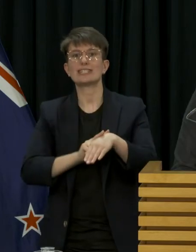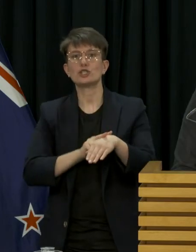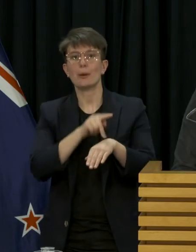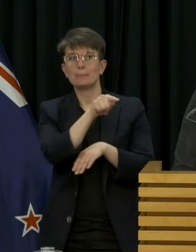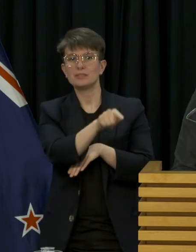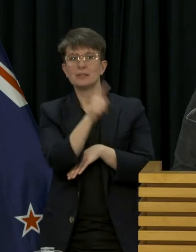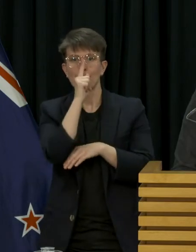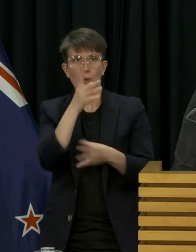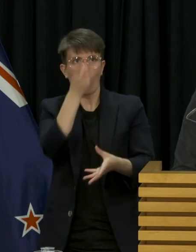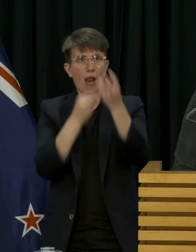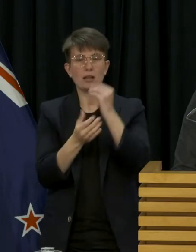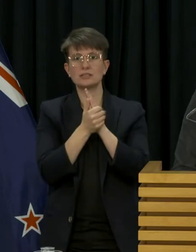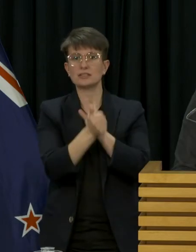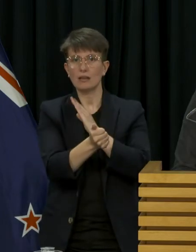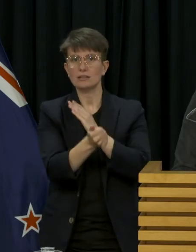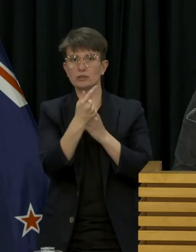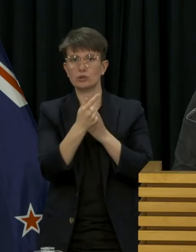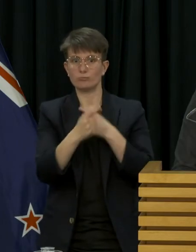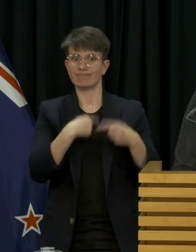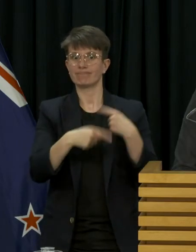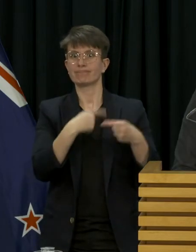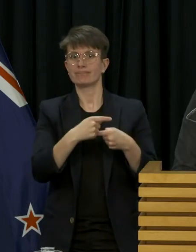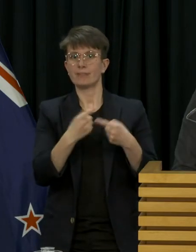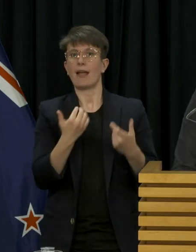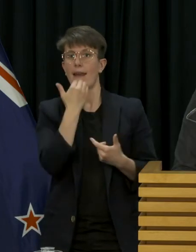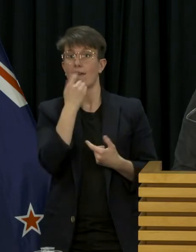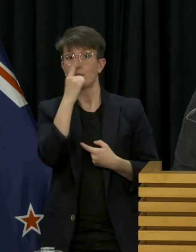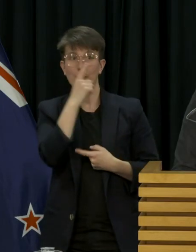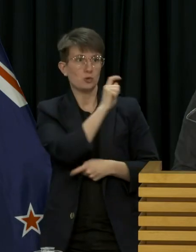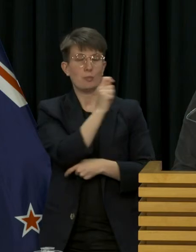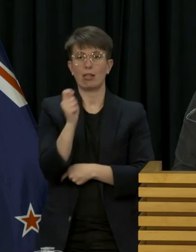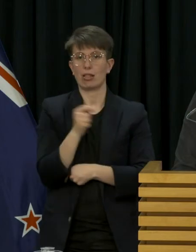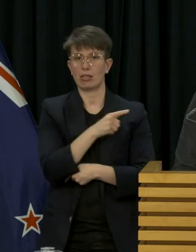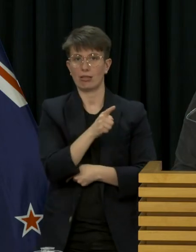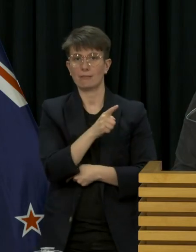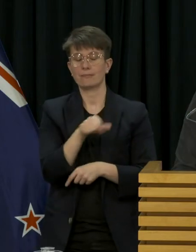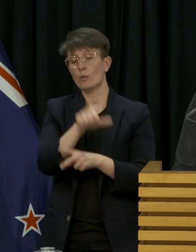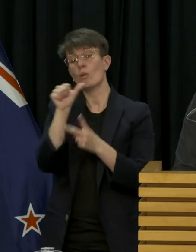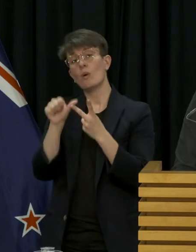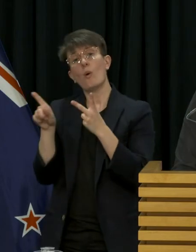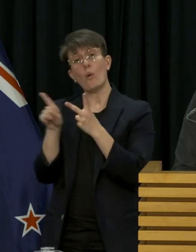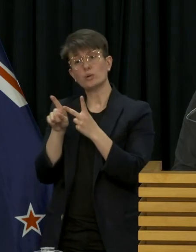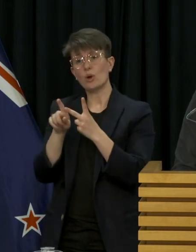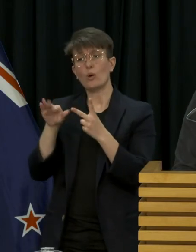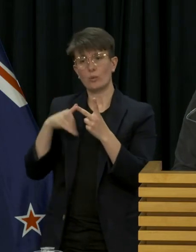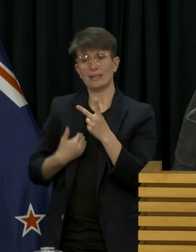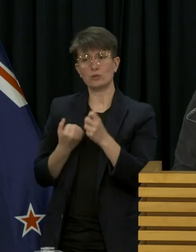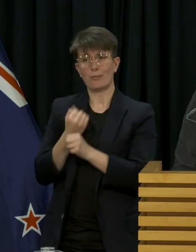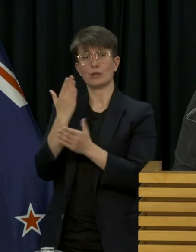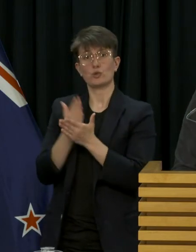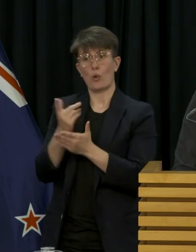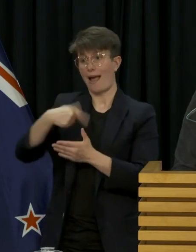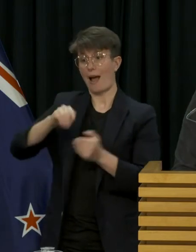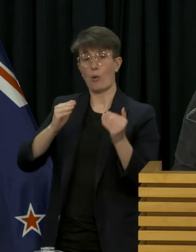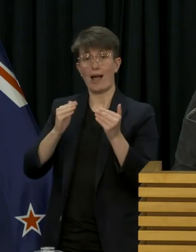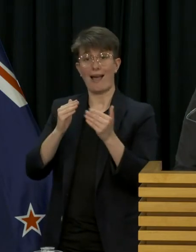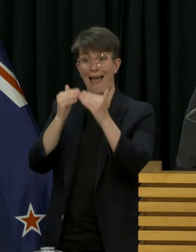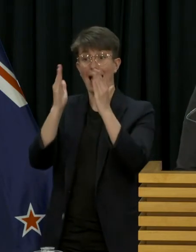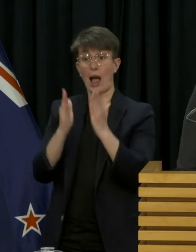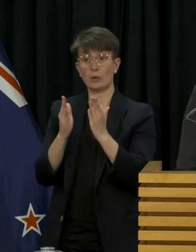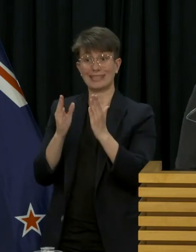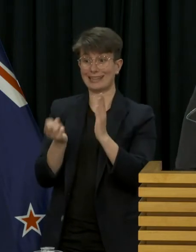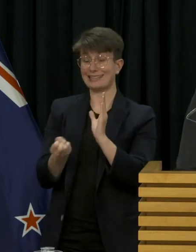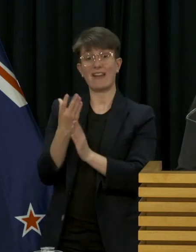Woods is doing to ensure that our residential developers stay in the market. Despite there being